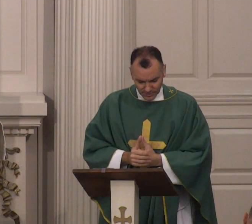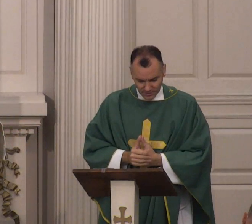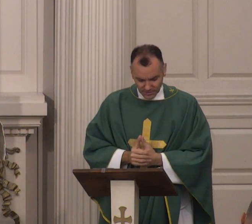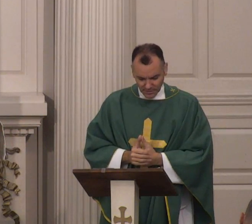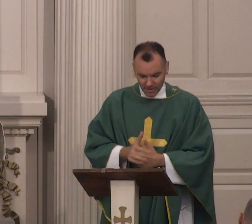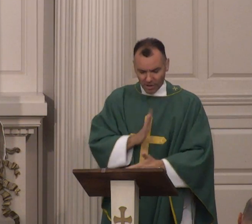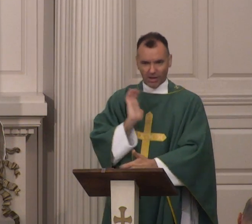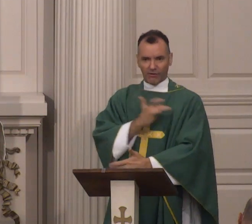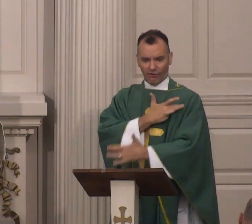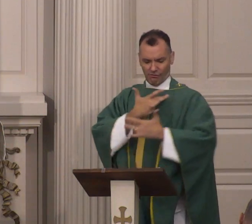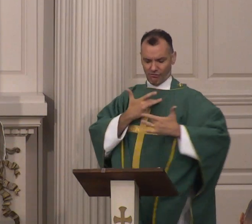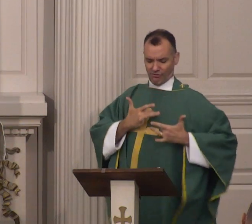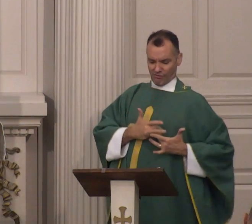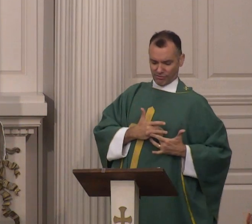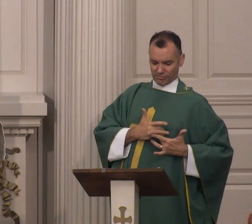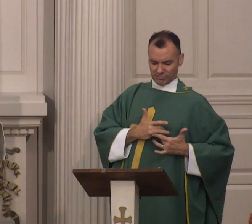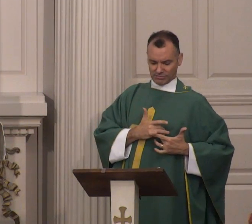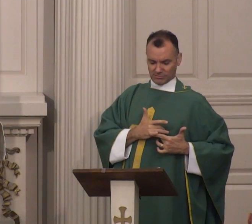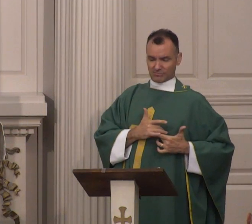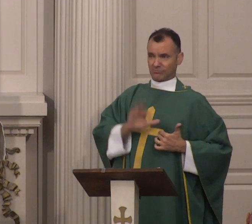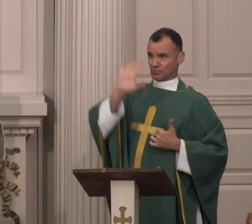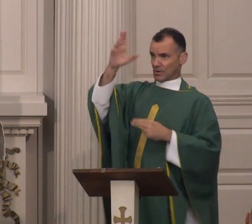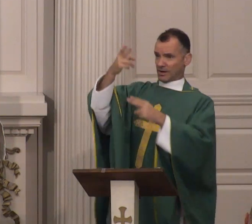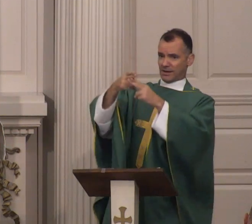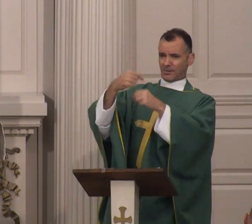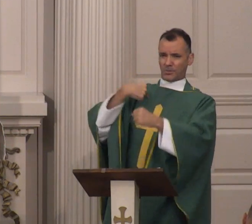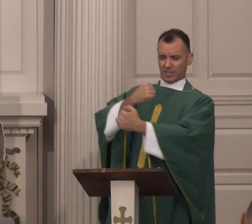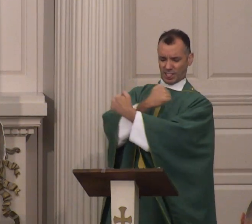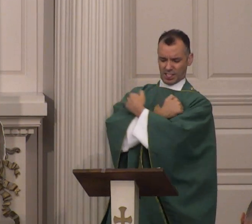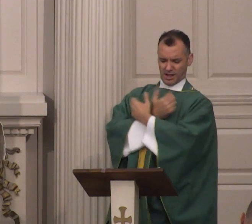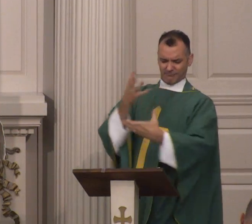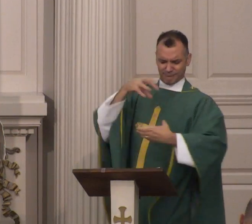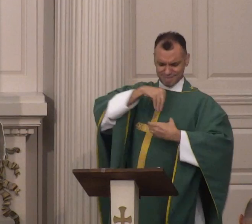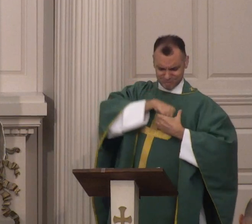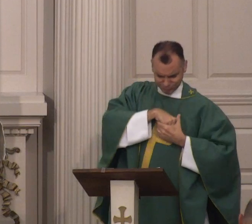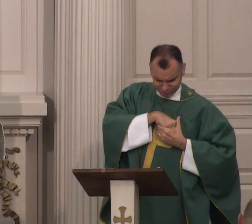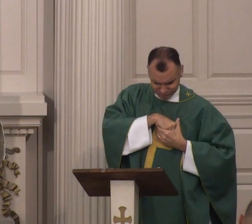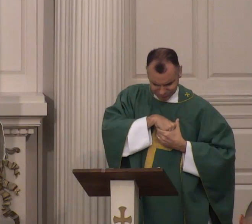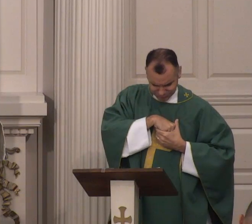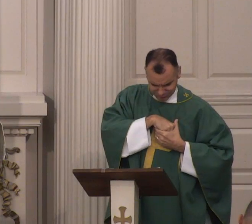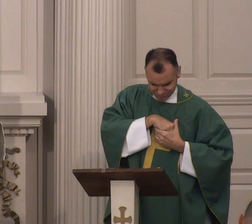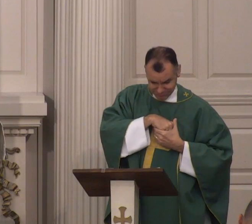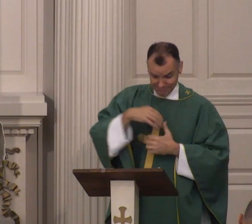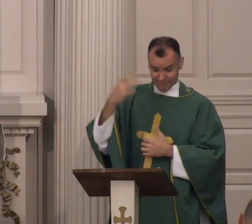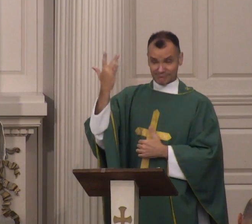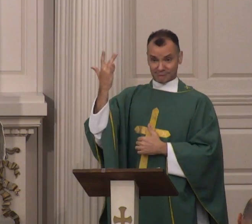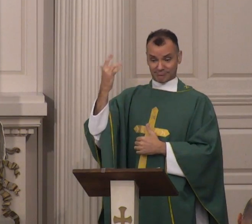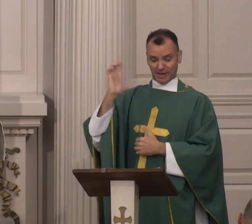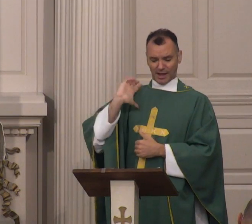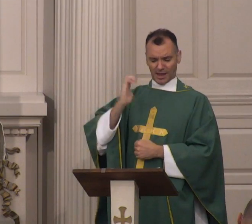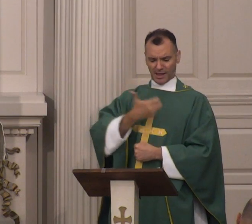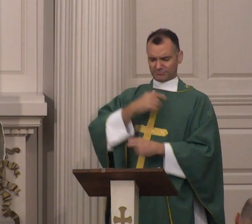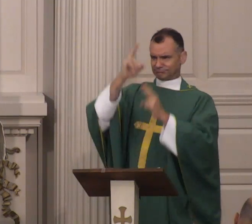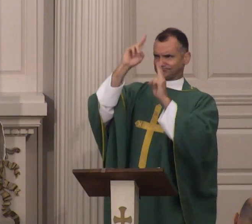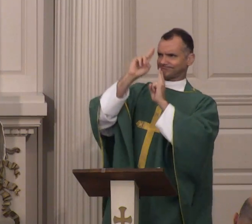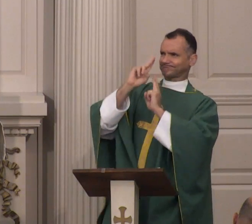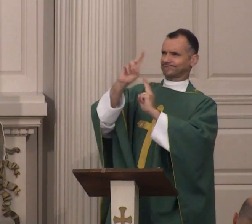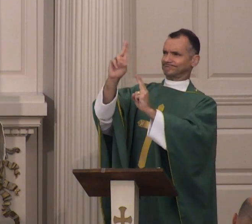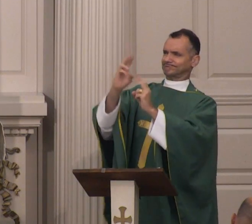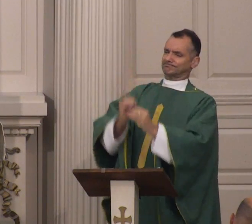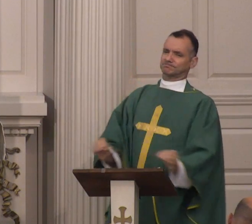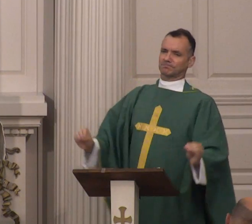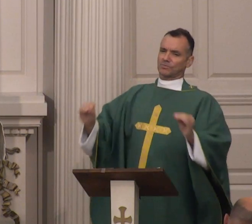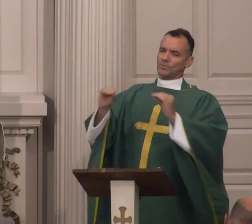being the food of charity, it may confirm our hearts and stir us to serve you and our